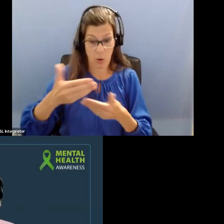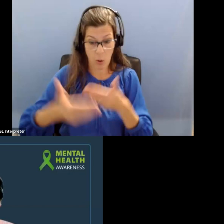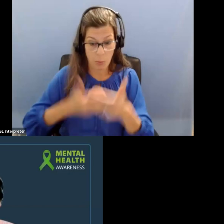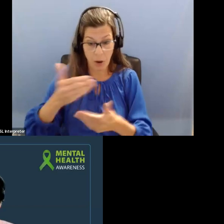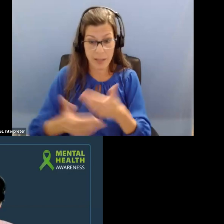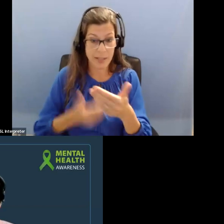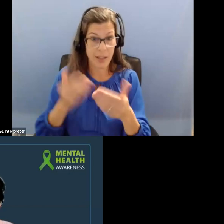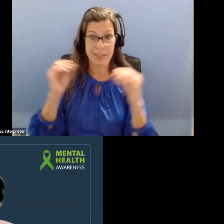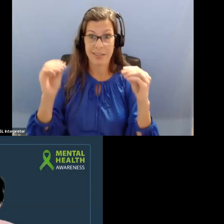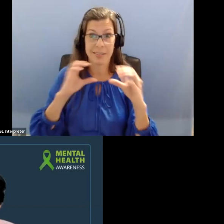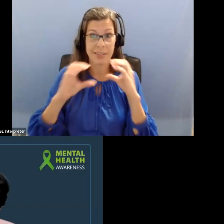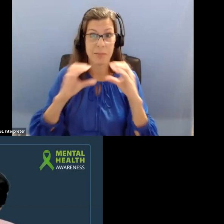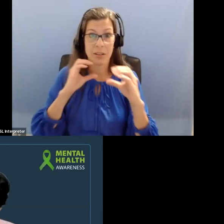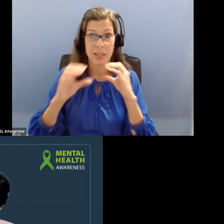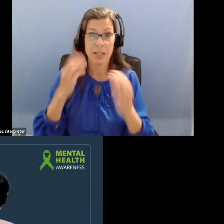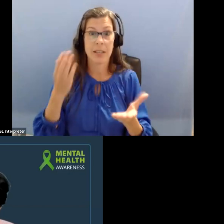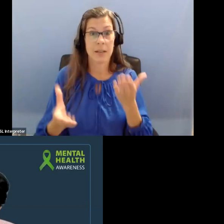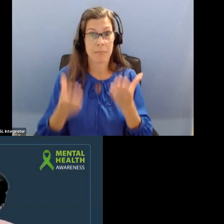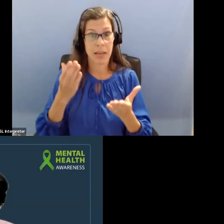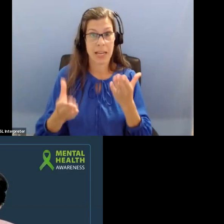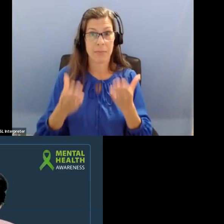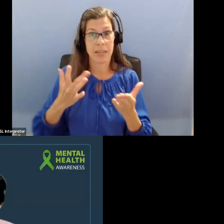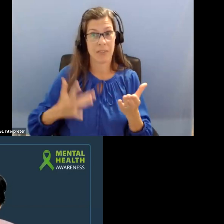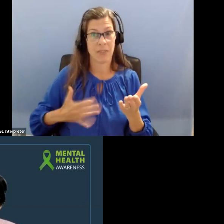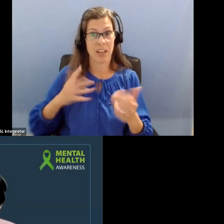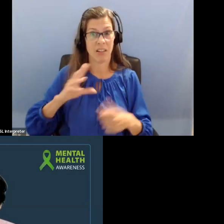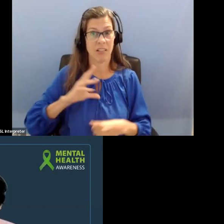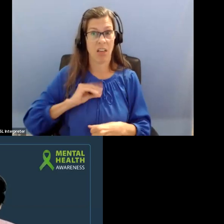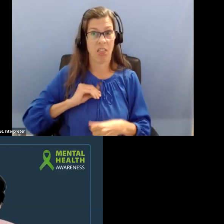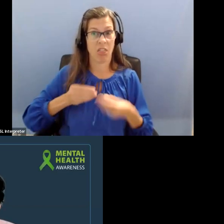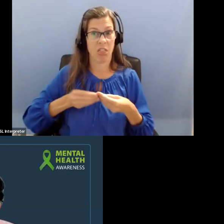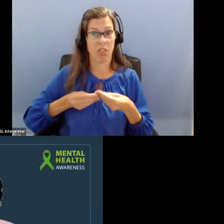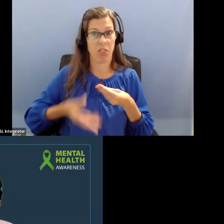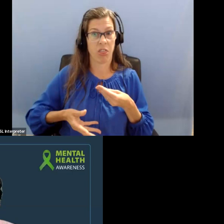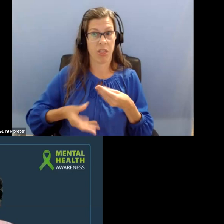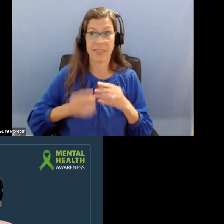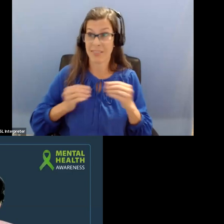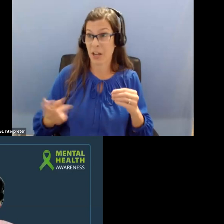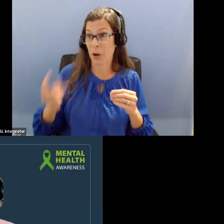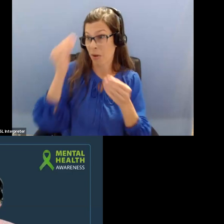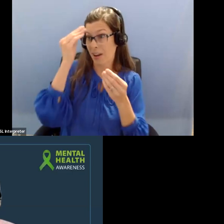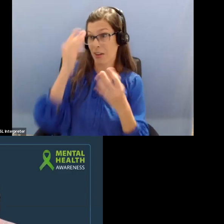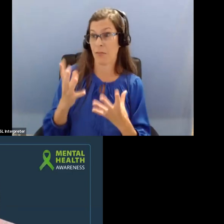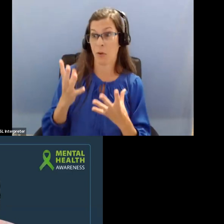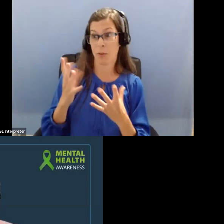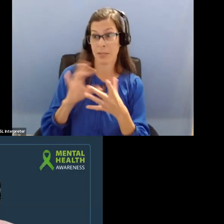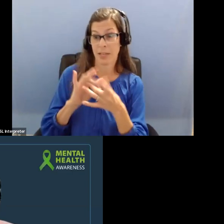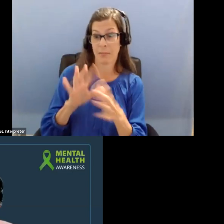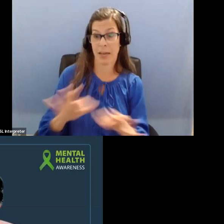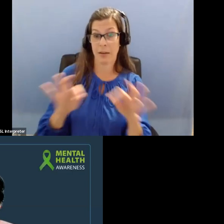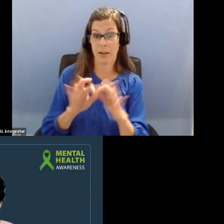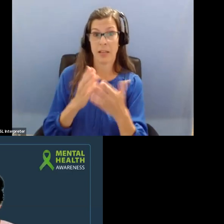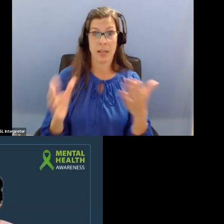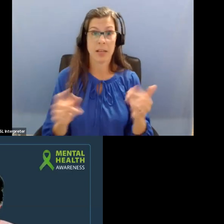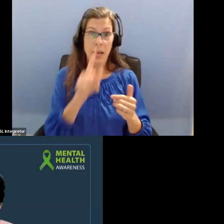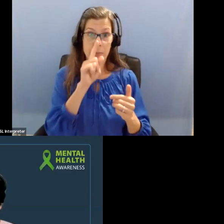it might be a little disenfranchising to people and kind of go, well, nobody informs us about important things. I'm sure there are people on the